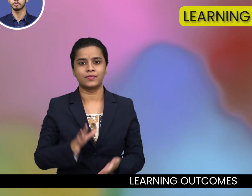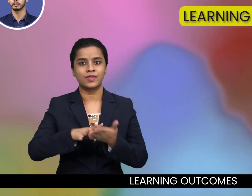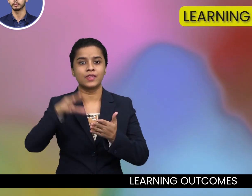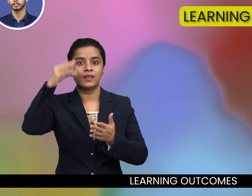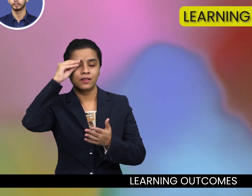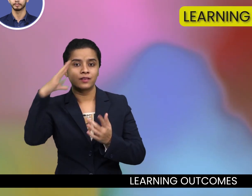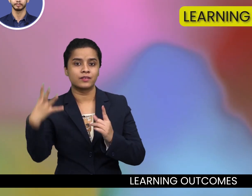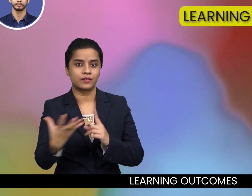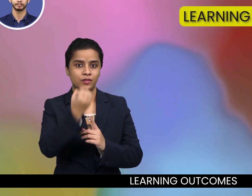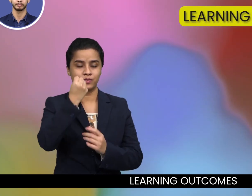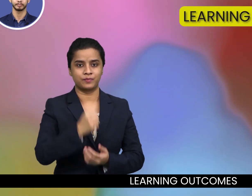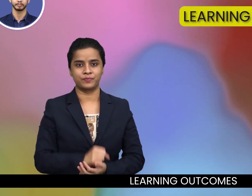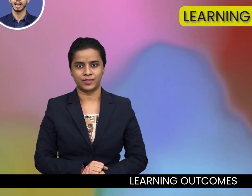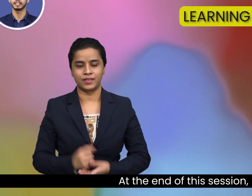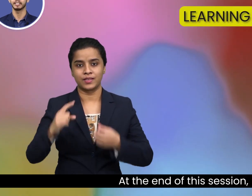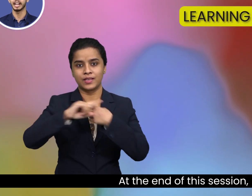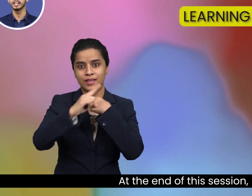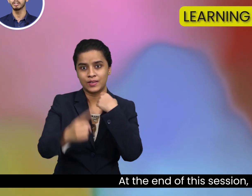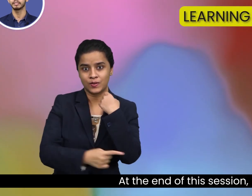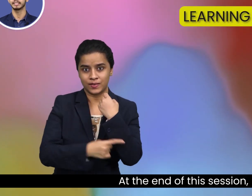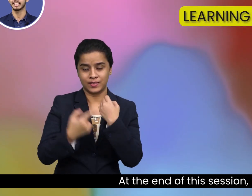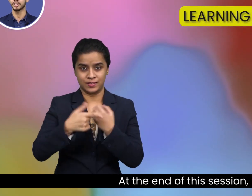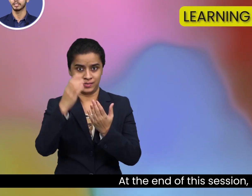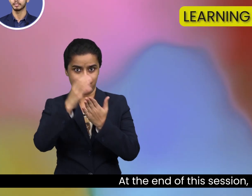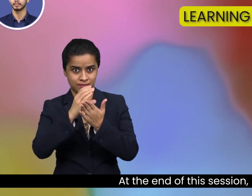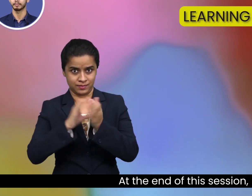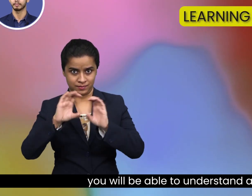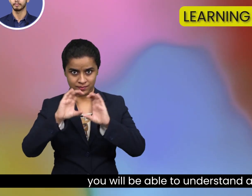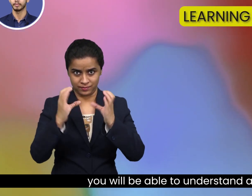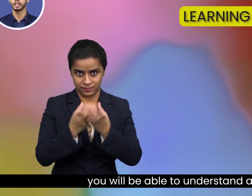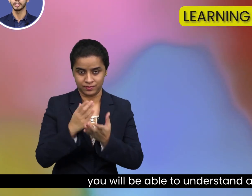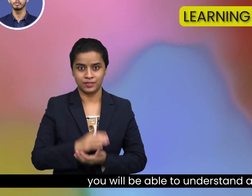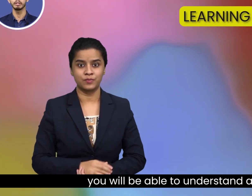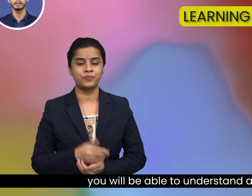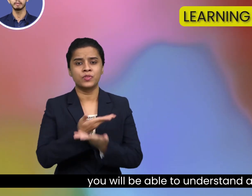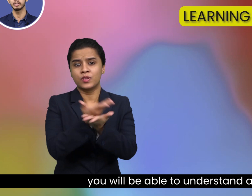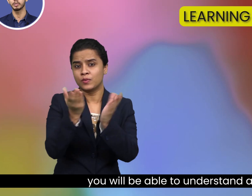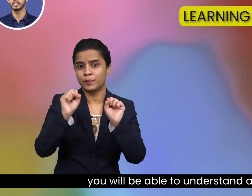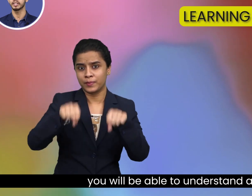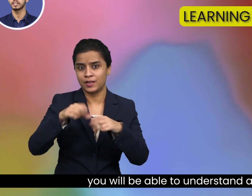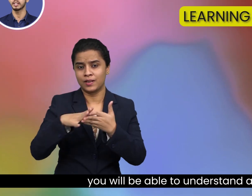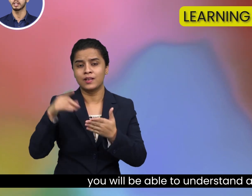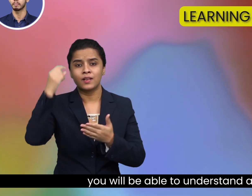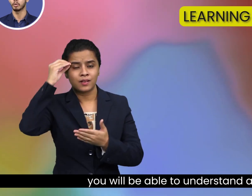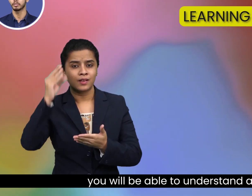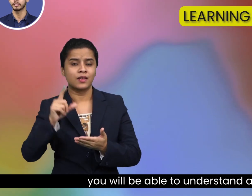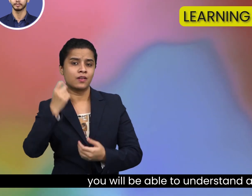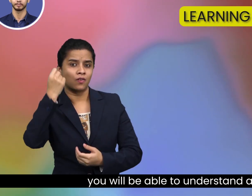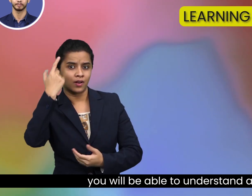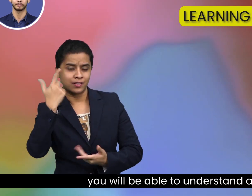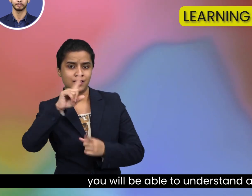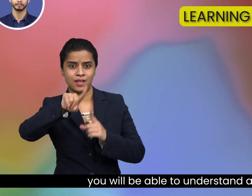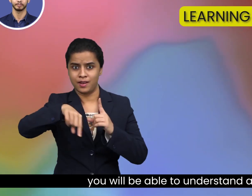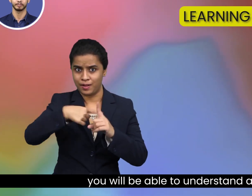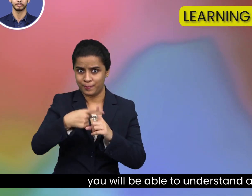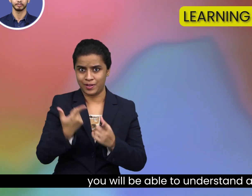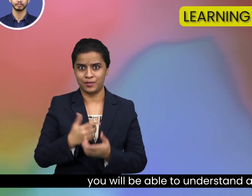Learning outcomes. At the end of this session, you will be able to understand about